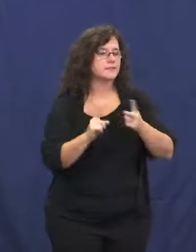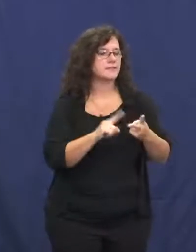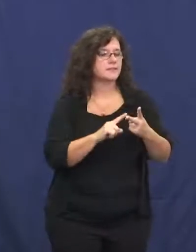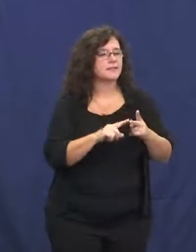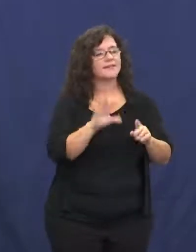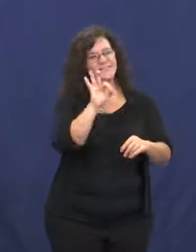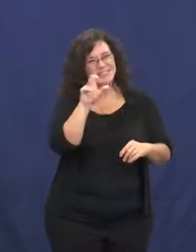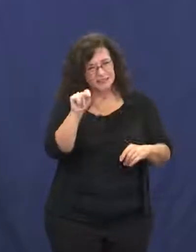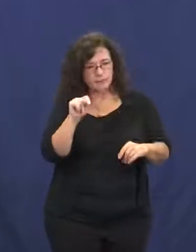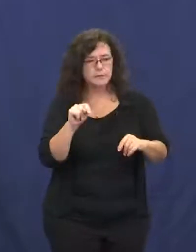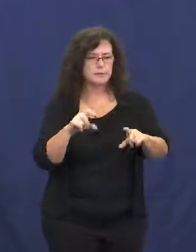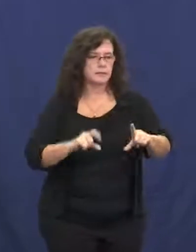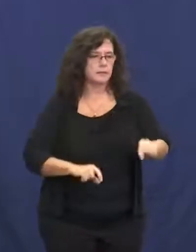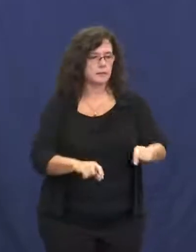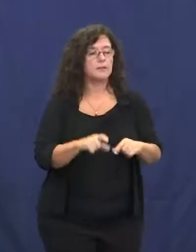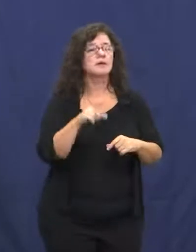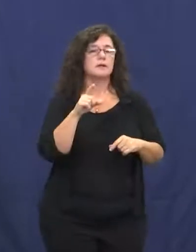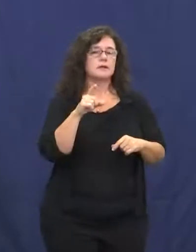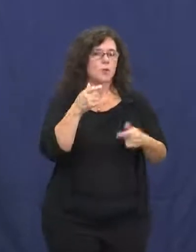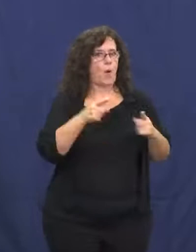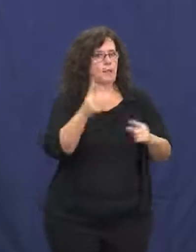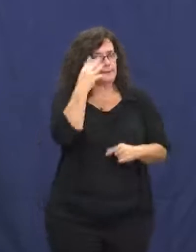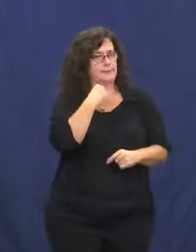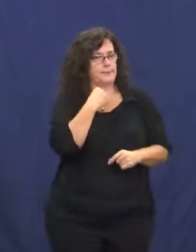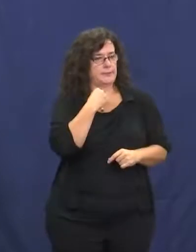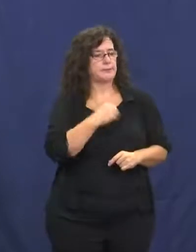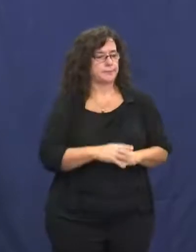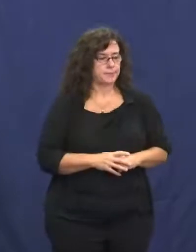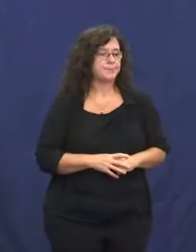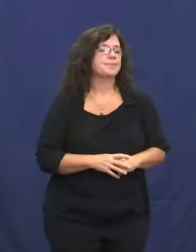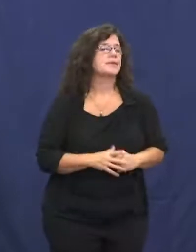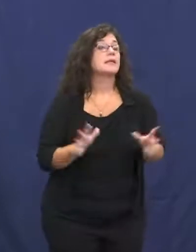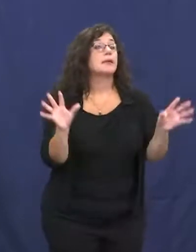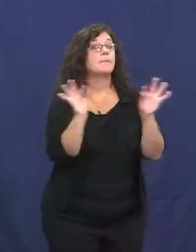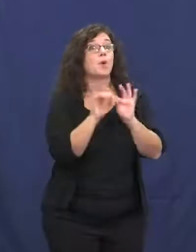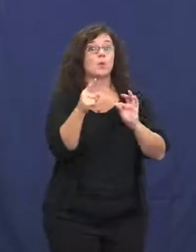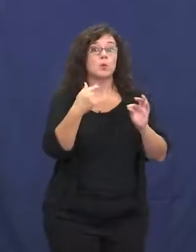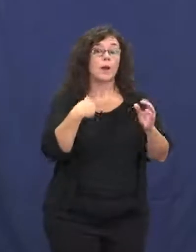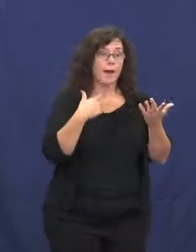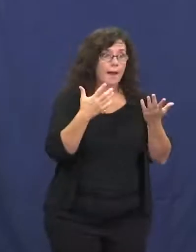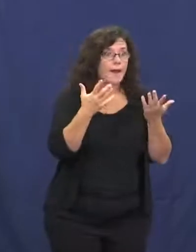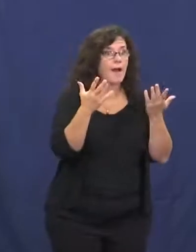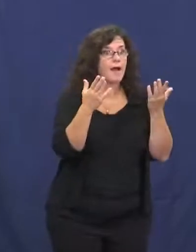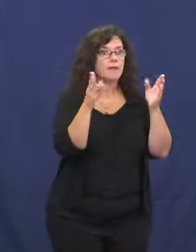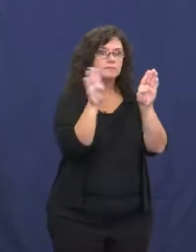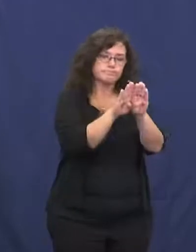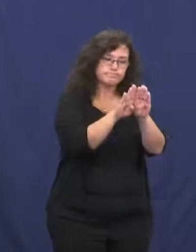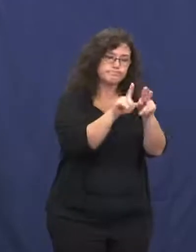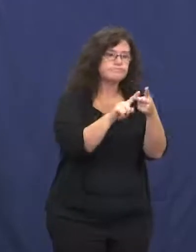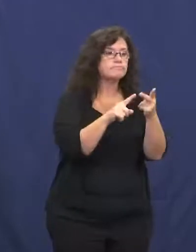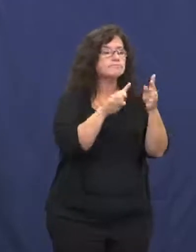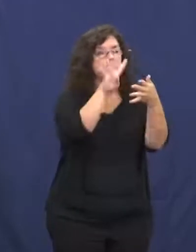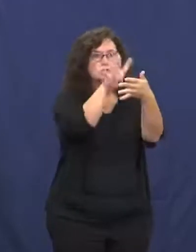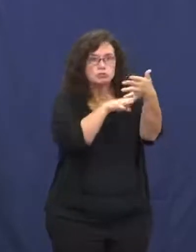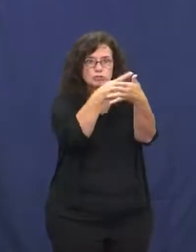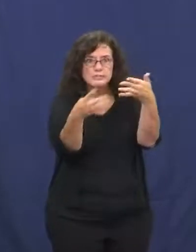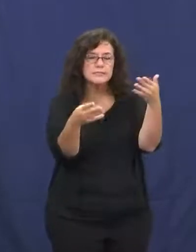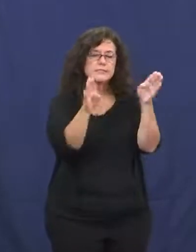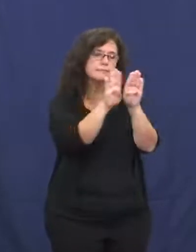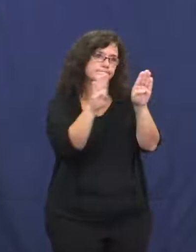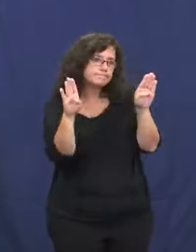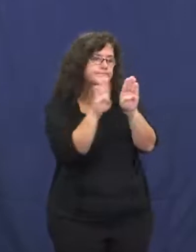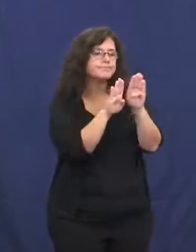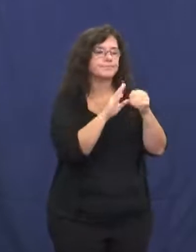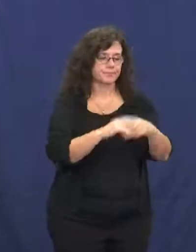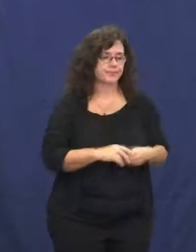closed. Ensure your screens are in good repair. There's no holes or tears in that screen. And do let